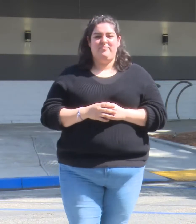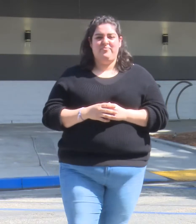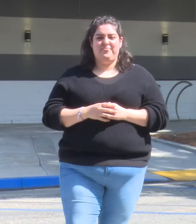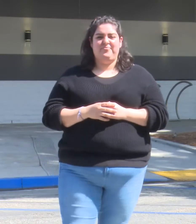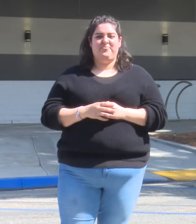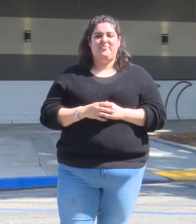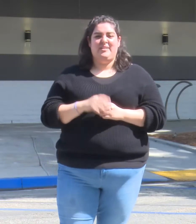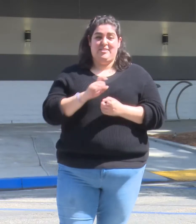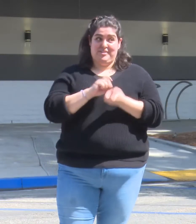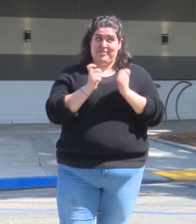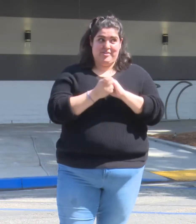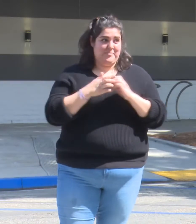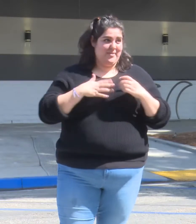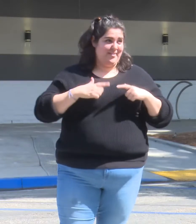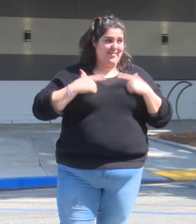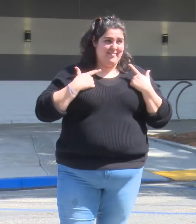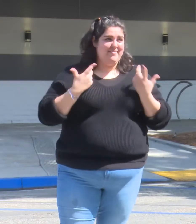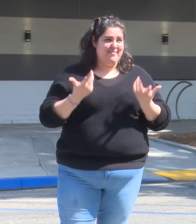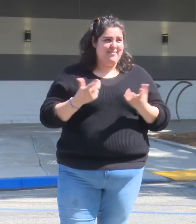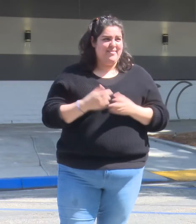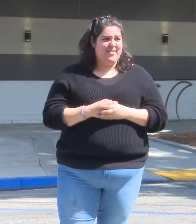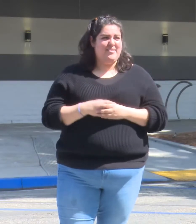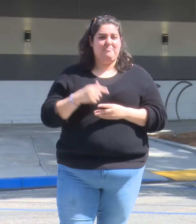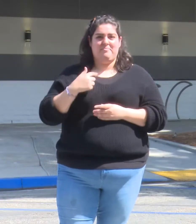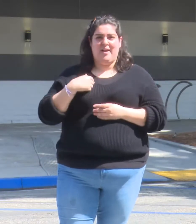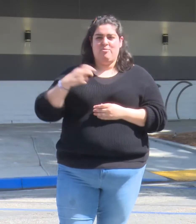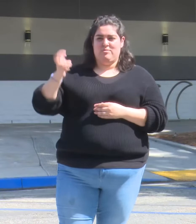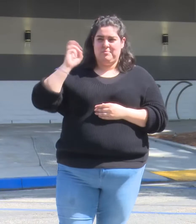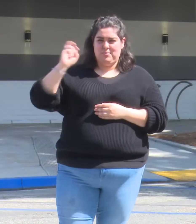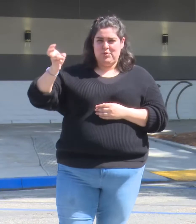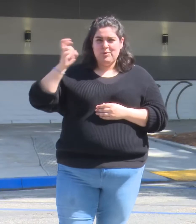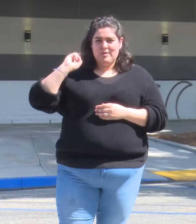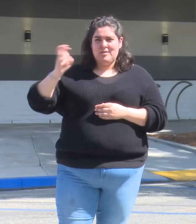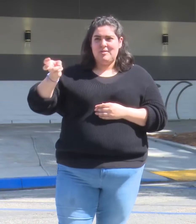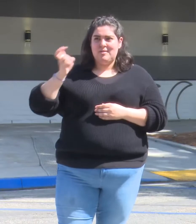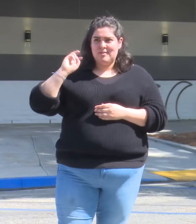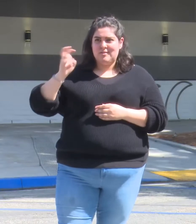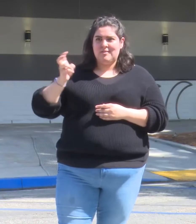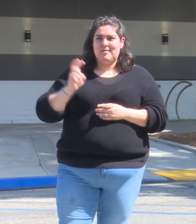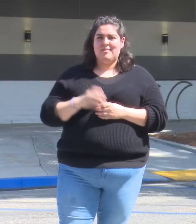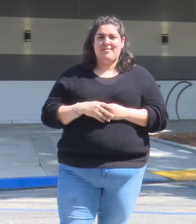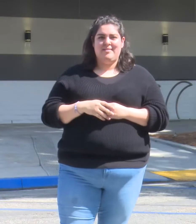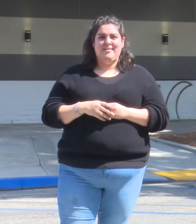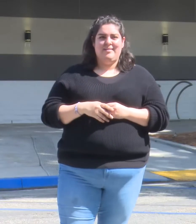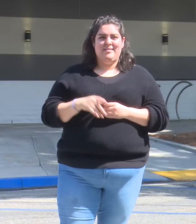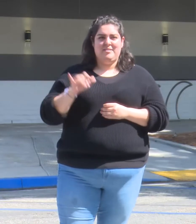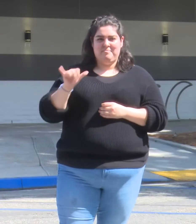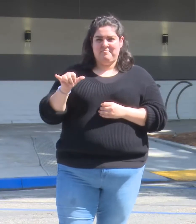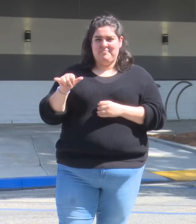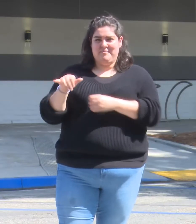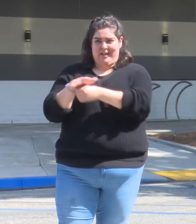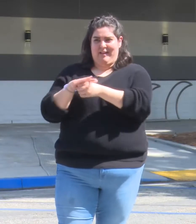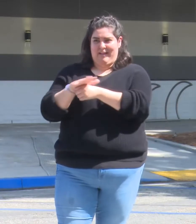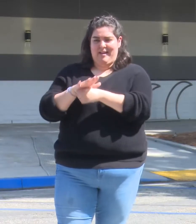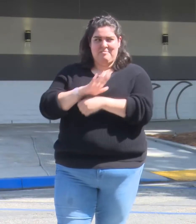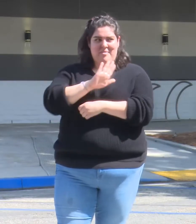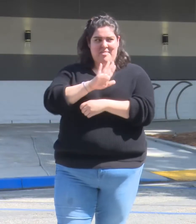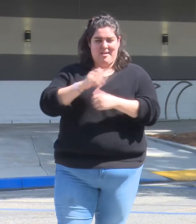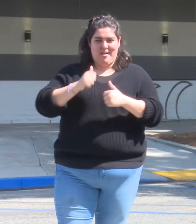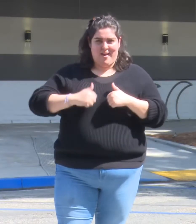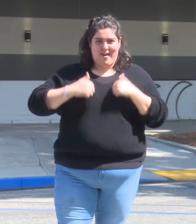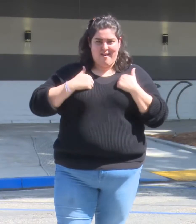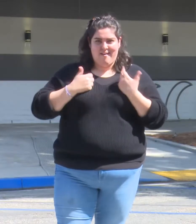Changed my life. I was commuting just about to where they lived, Diana and Frank, and I